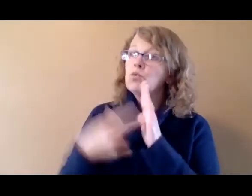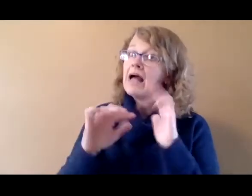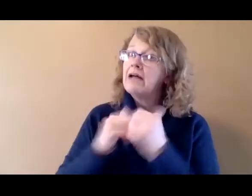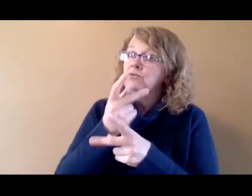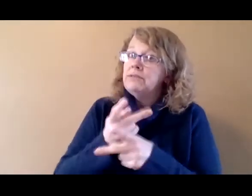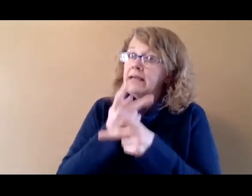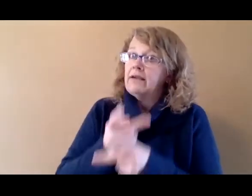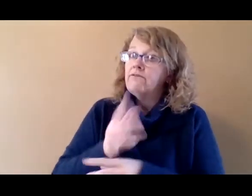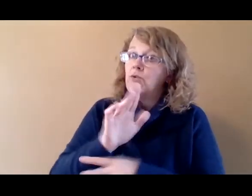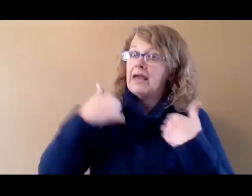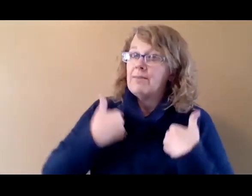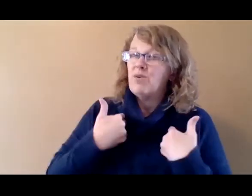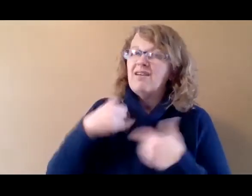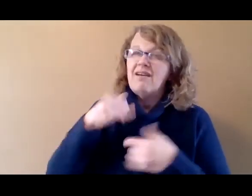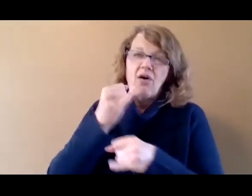on-campus housing.